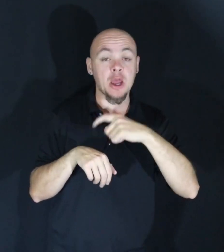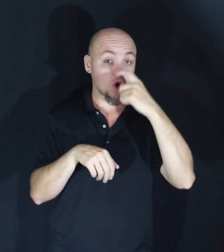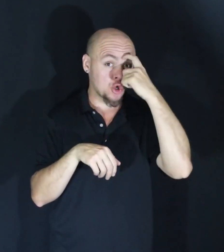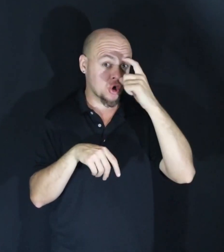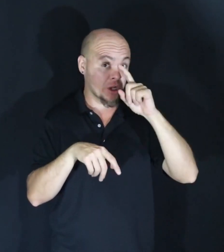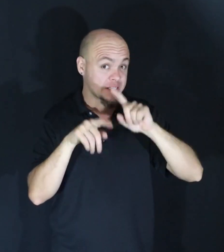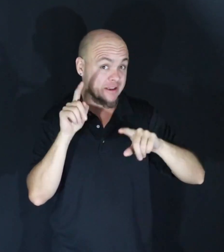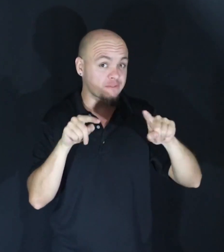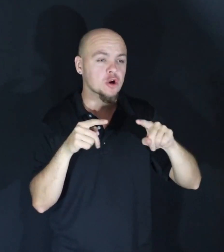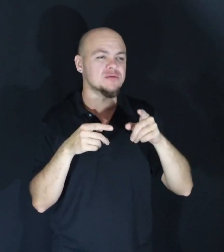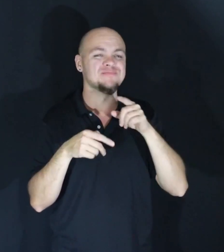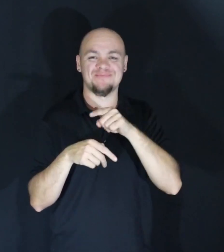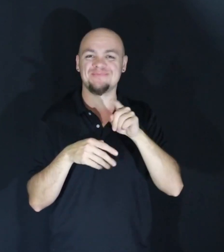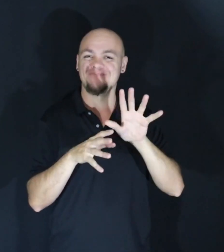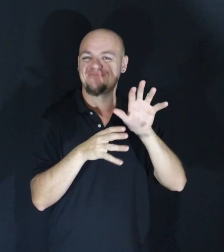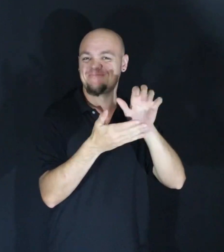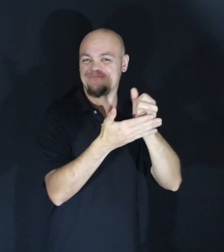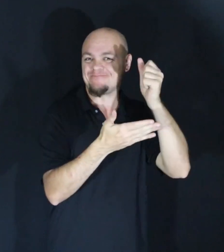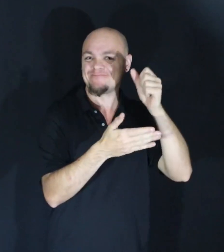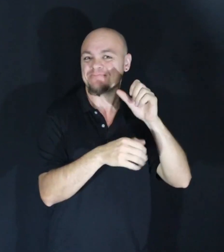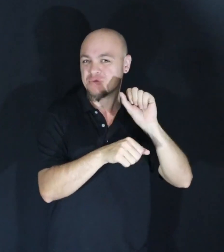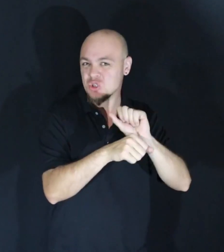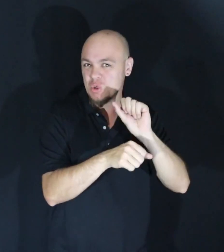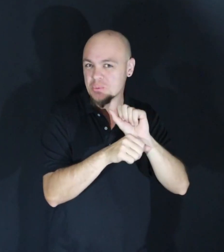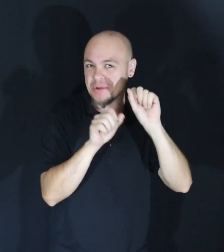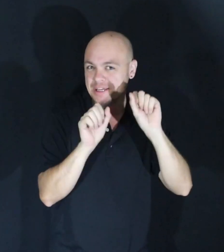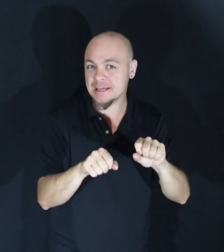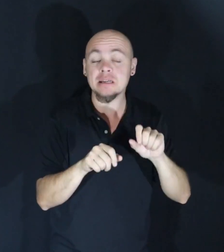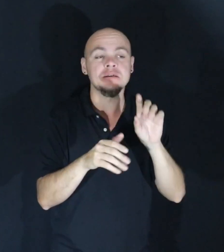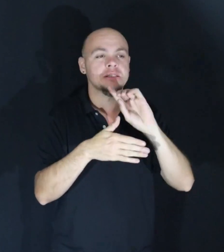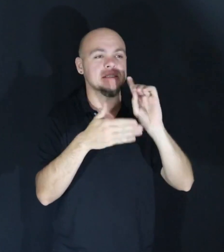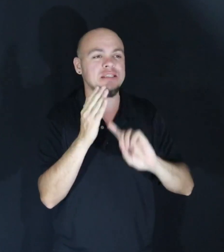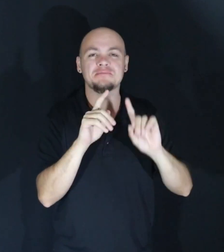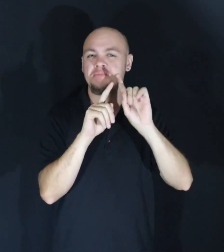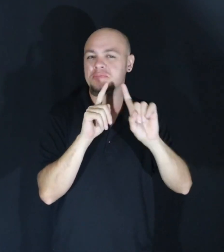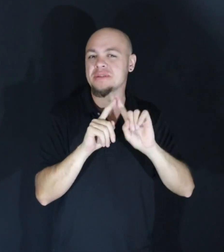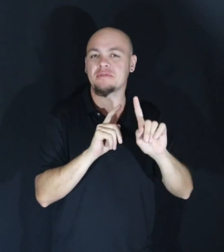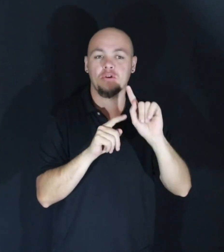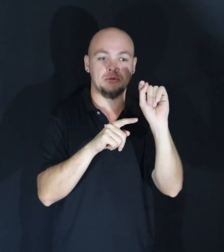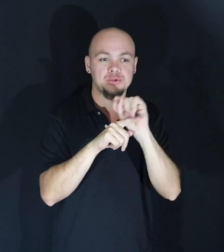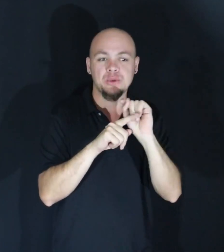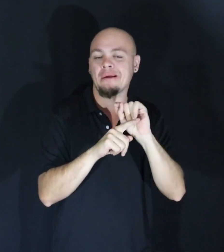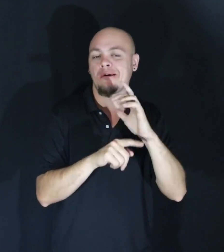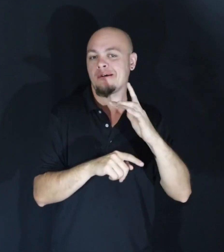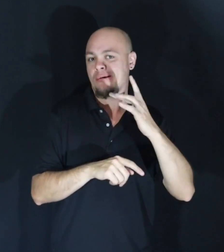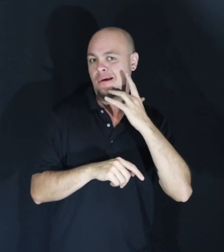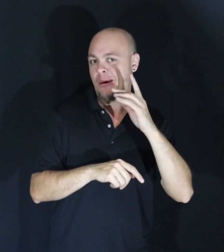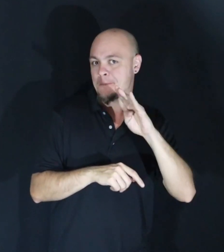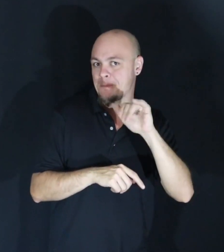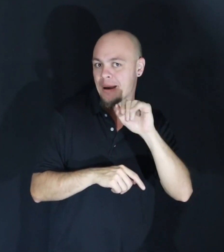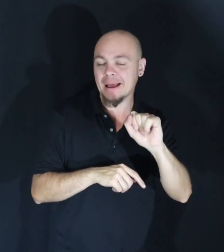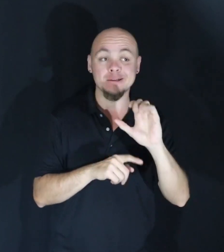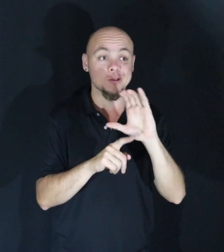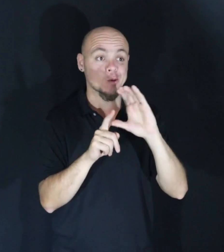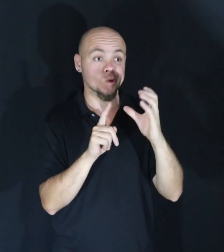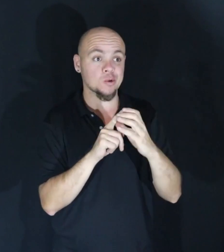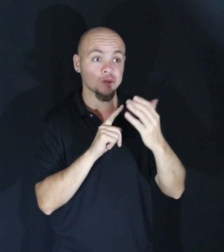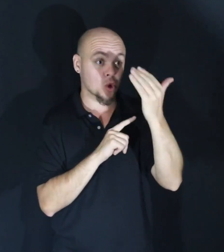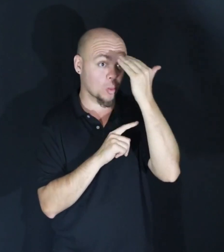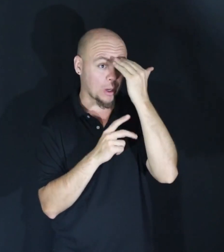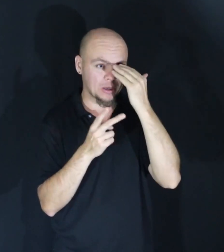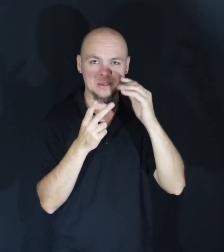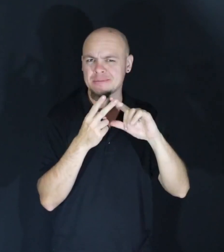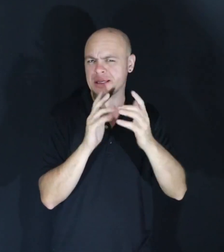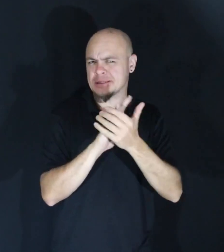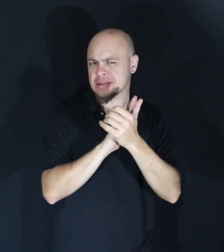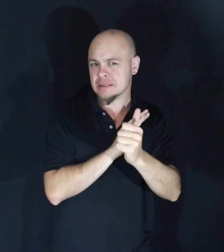different disabilities. I've designed and delivered thousands of trainings on breaking biases, cultural awareness and competence, allyship